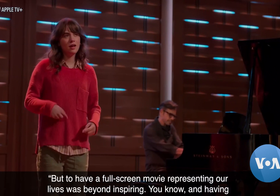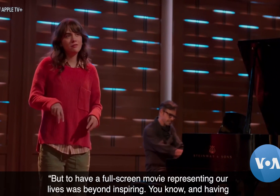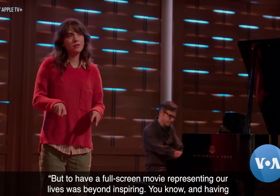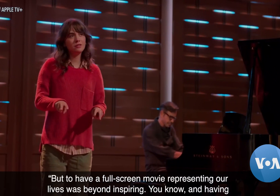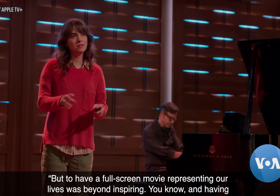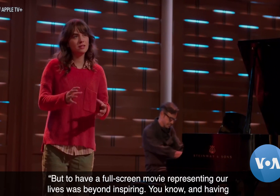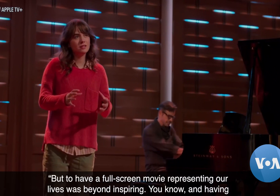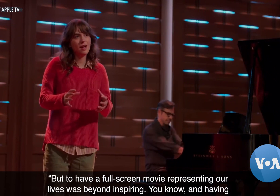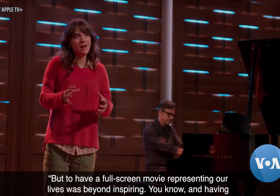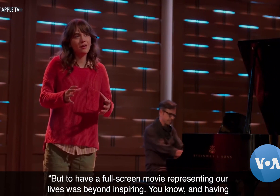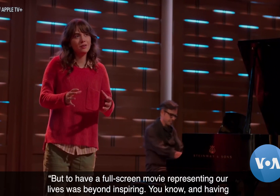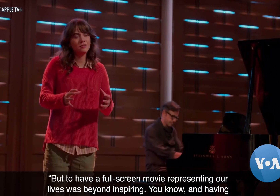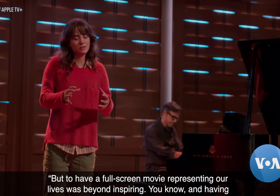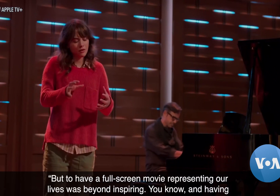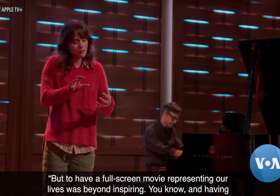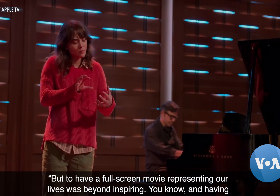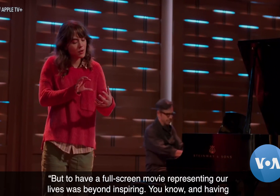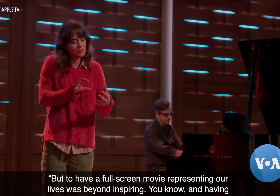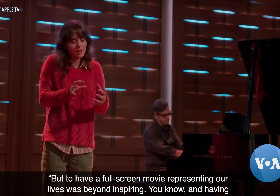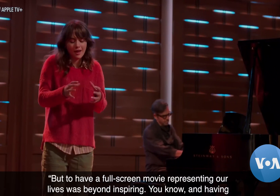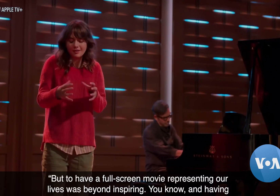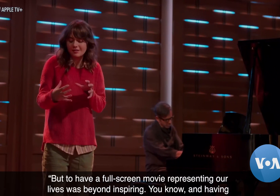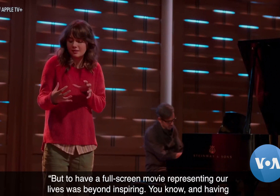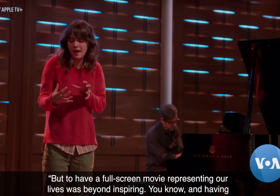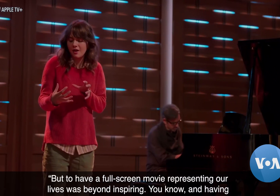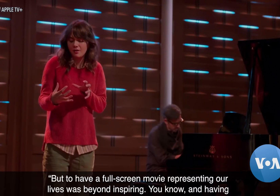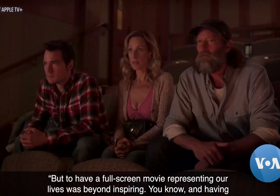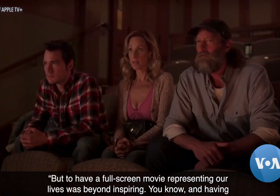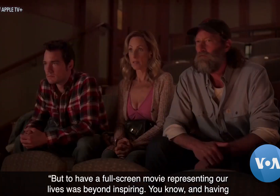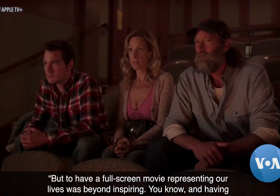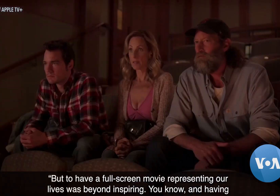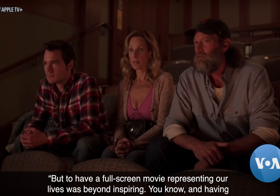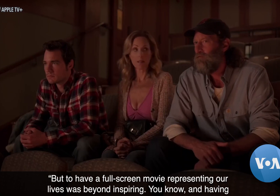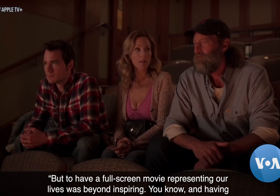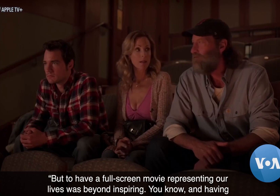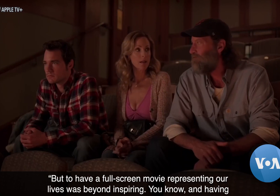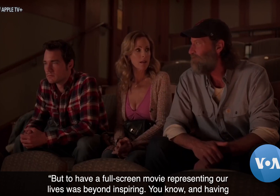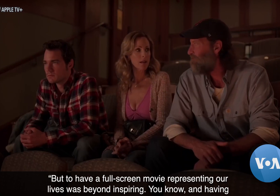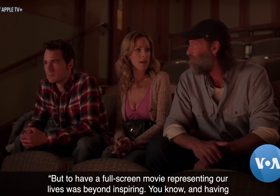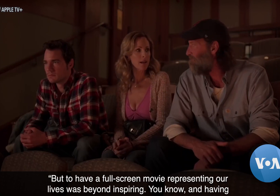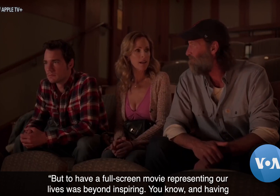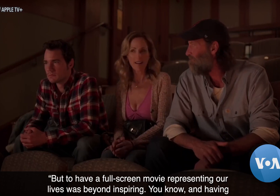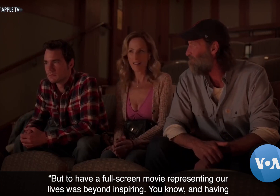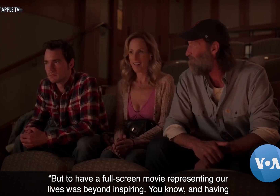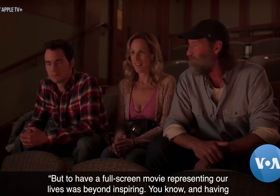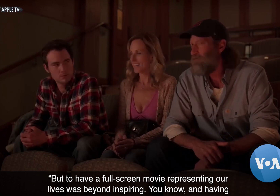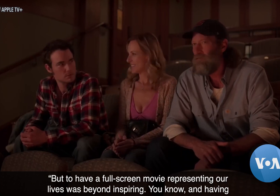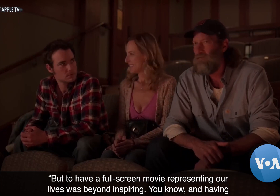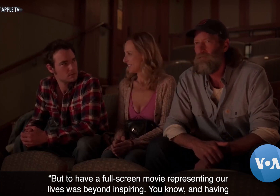have a full screen movie representing our lives was beyond inspiring.